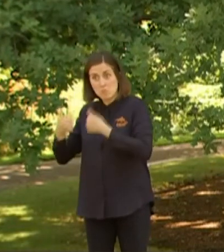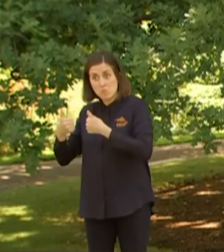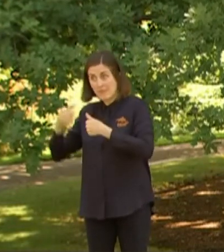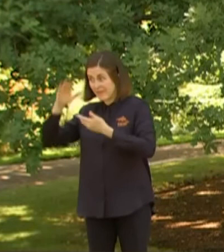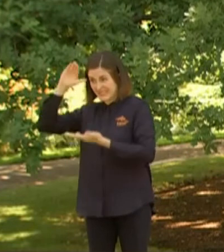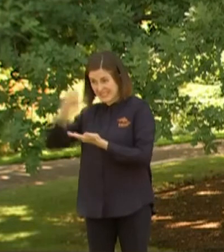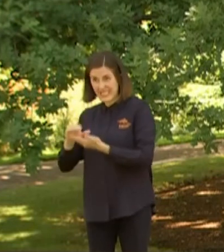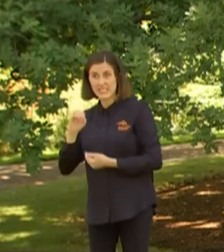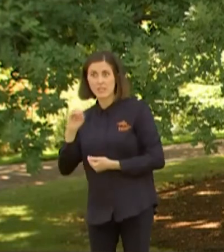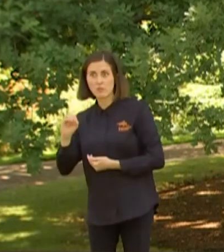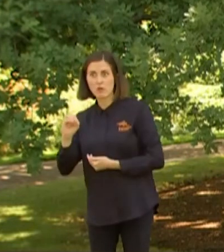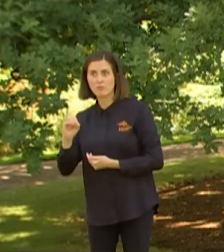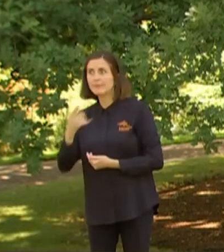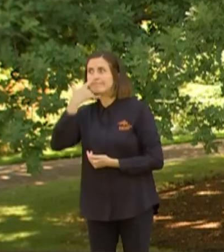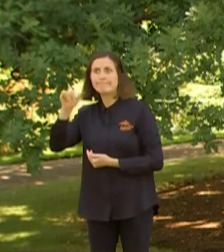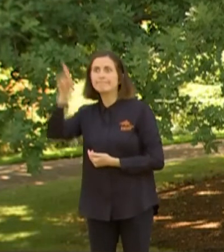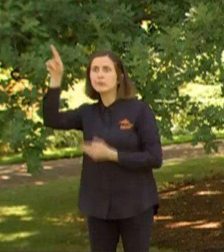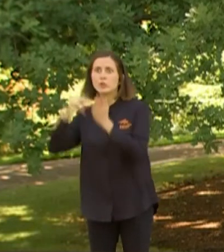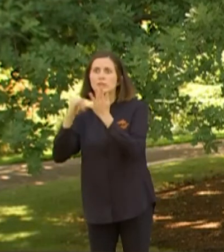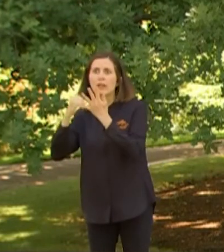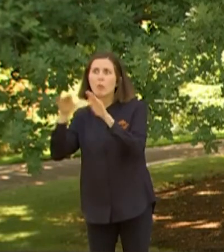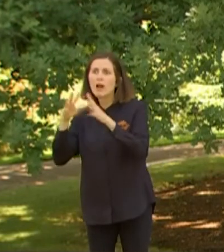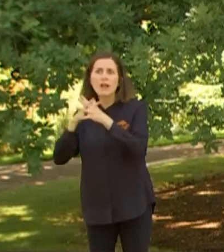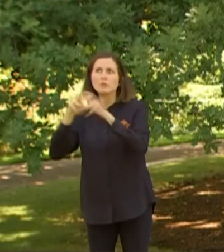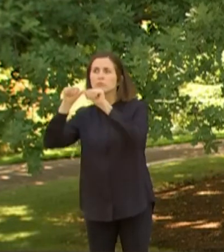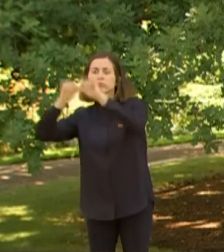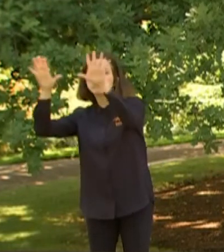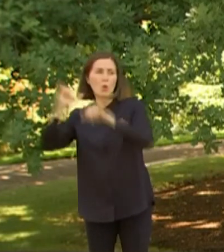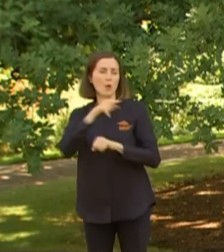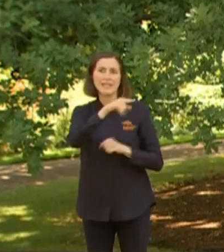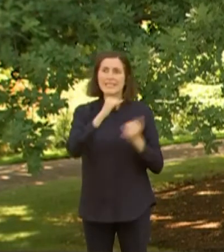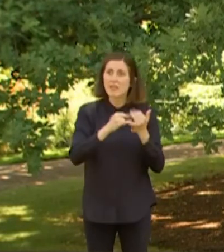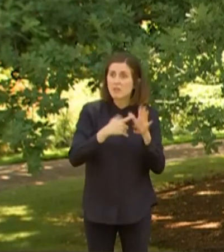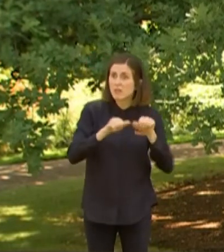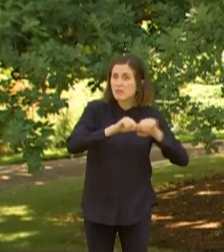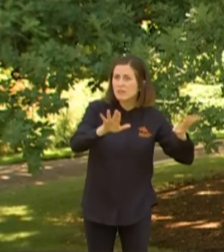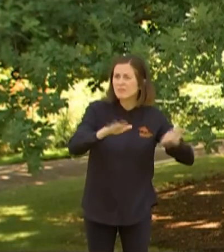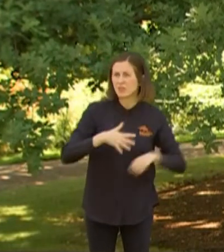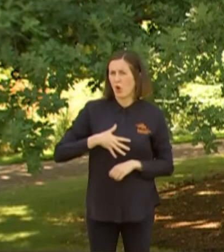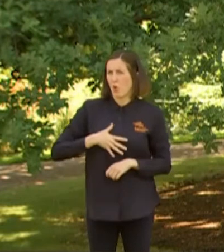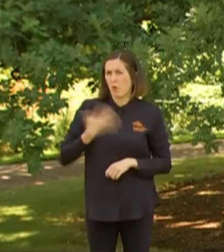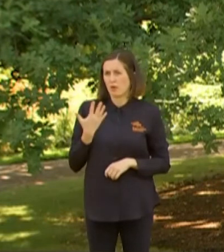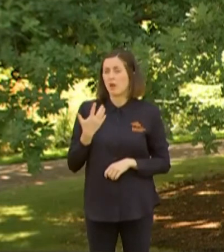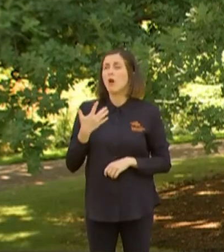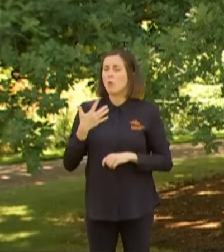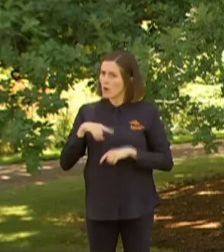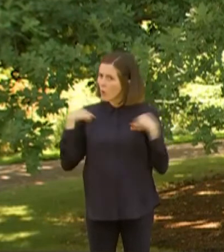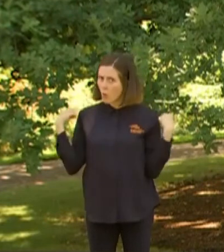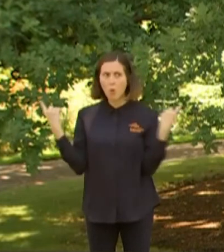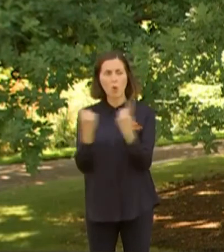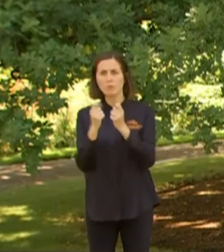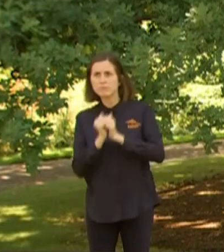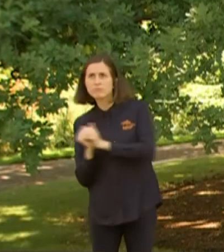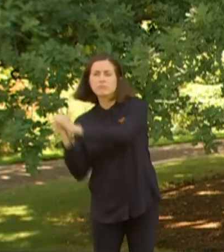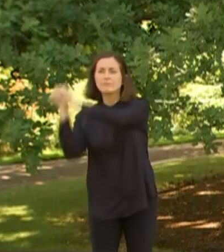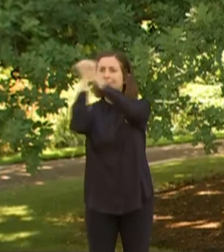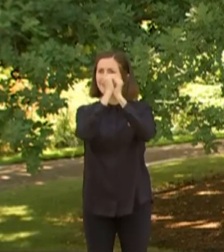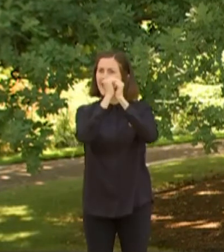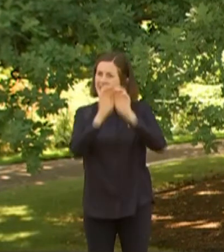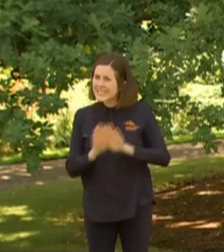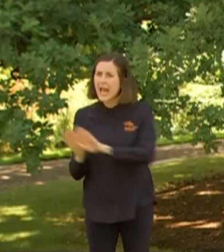that we're just about to enjoy or have very recently started to enjoy with New South Wales, Queensland, and